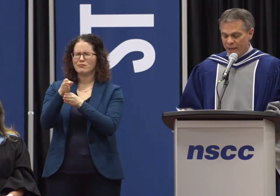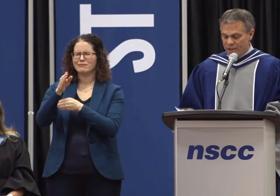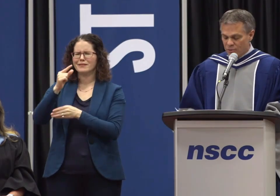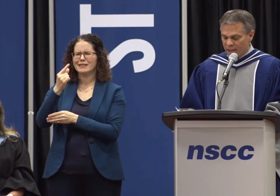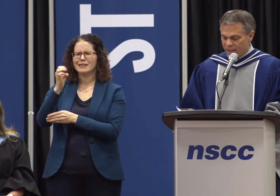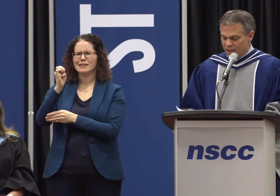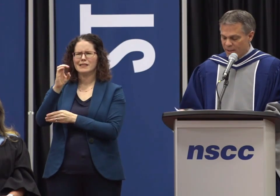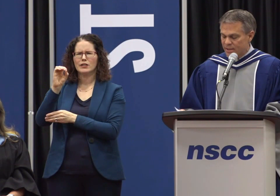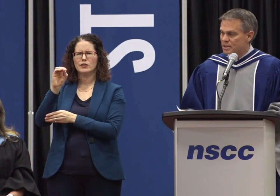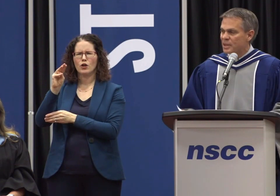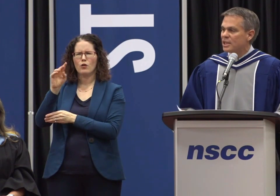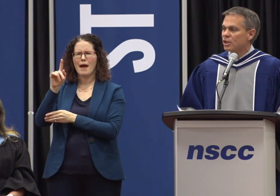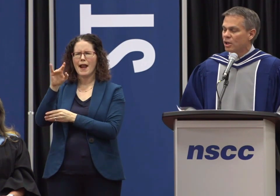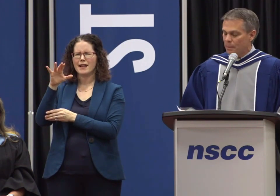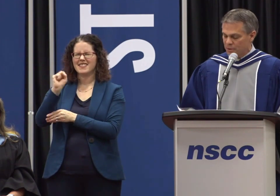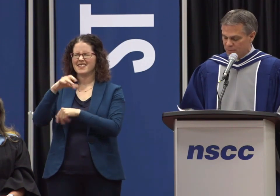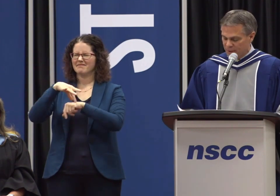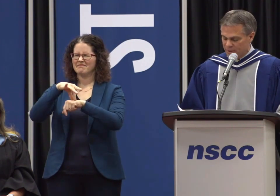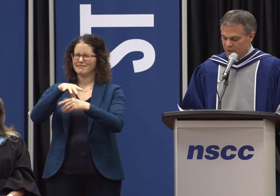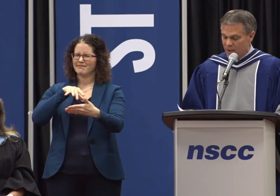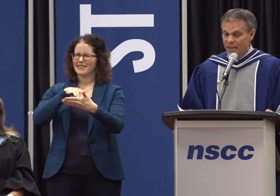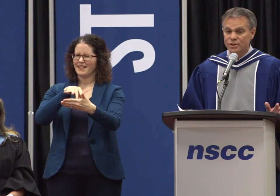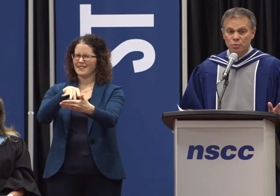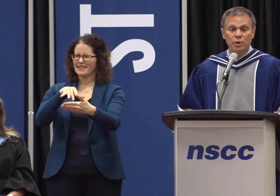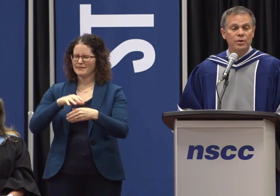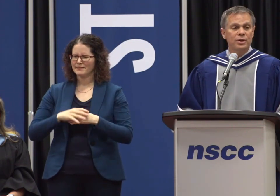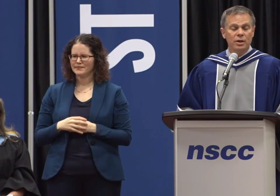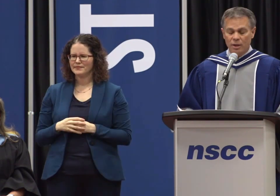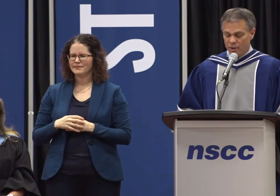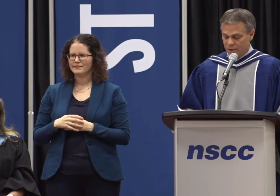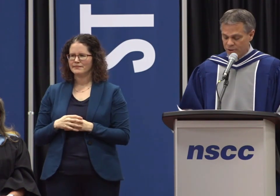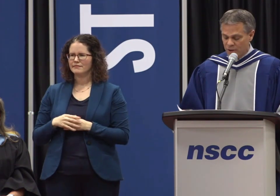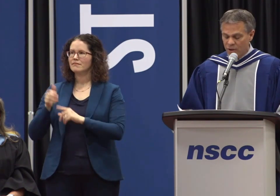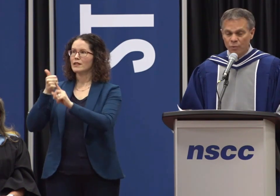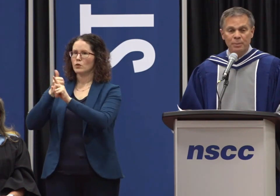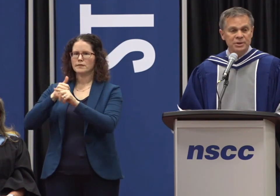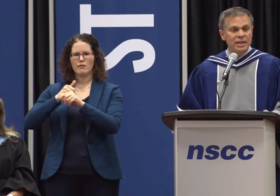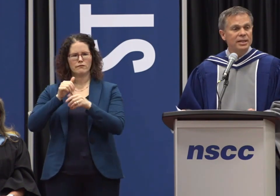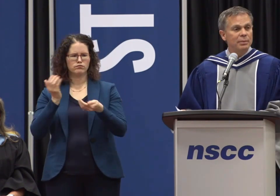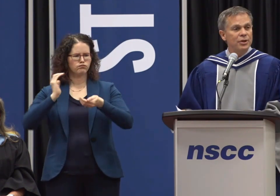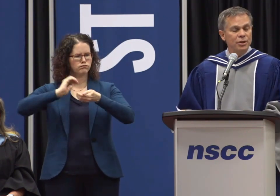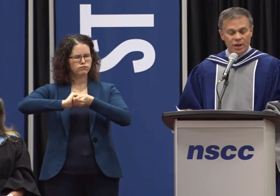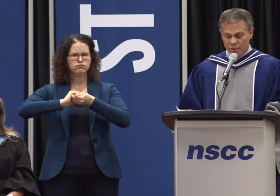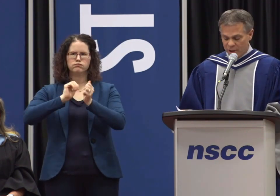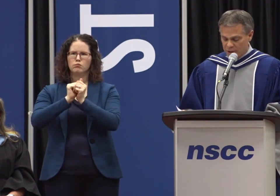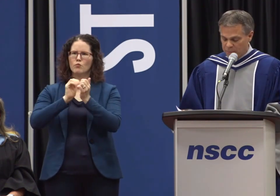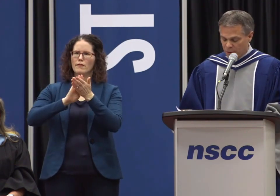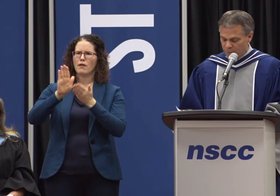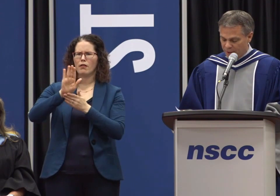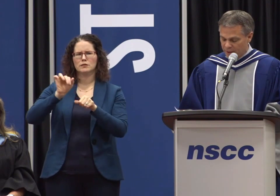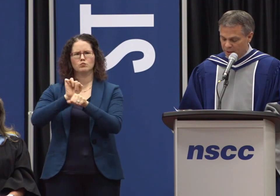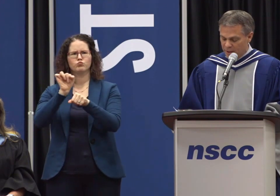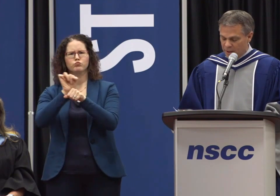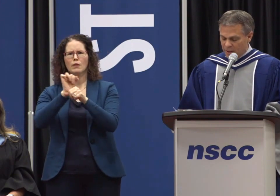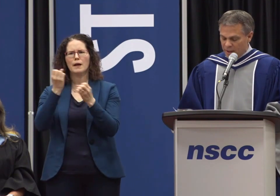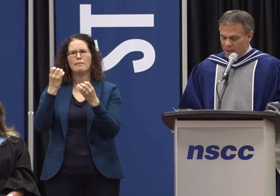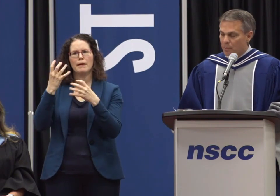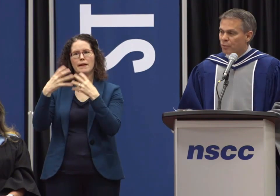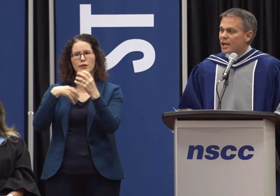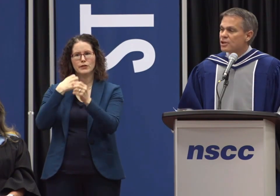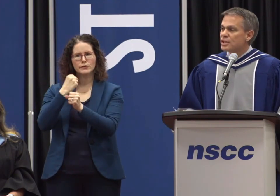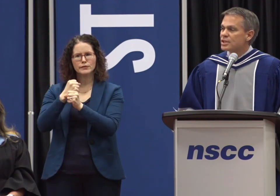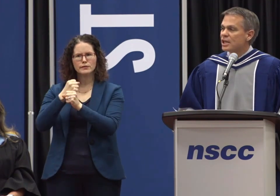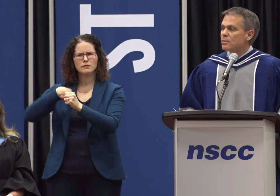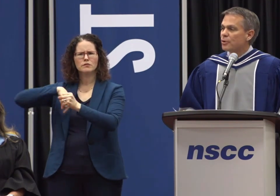as a way to recognize his many accomplishments in his work with the college, we presented him with an honorary diploma.